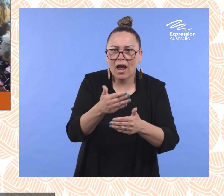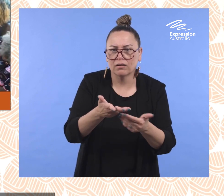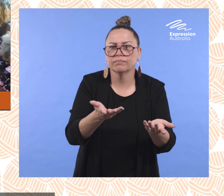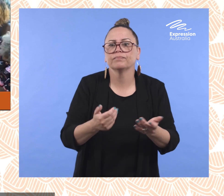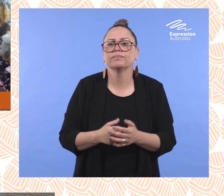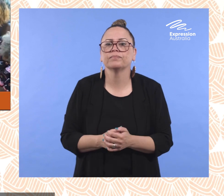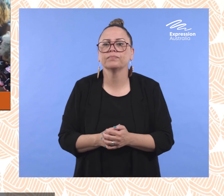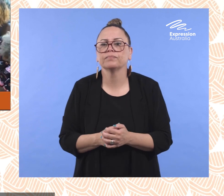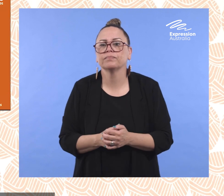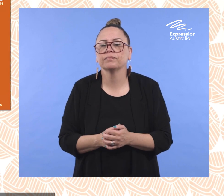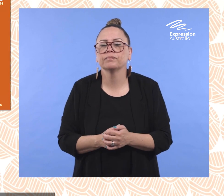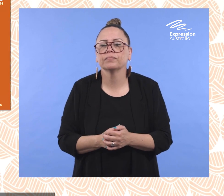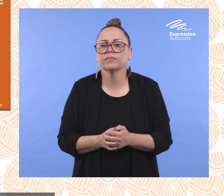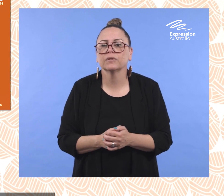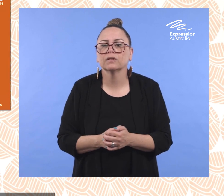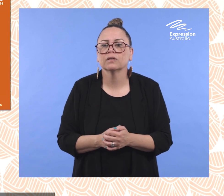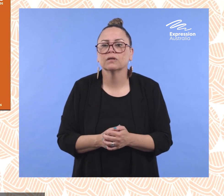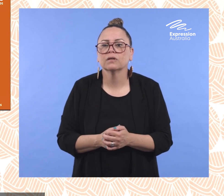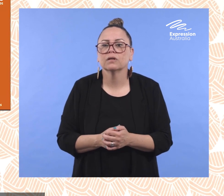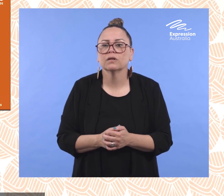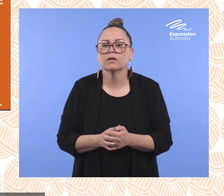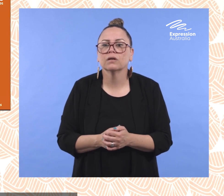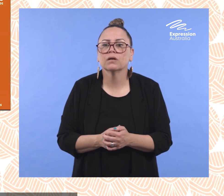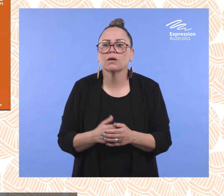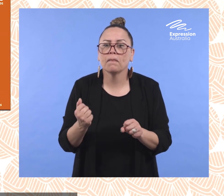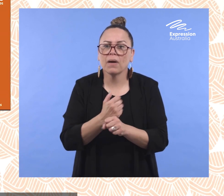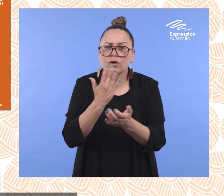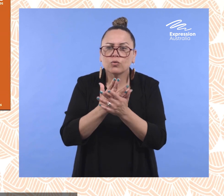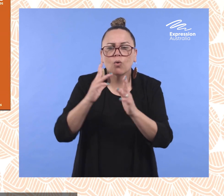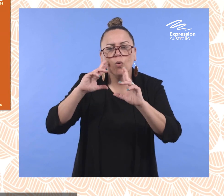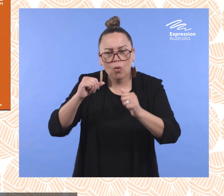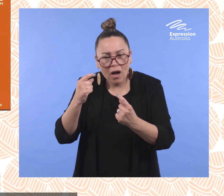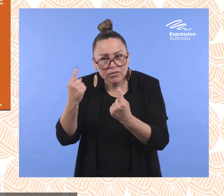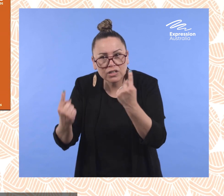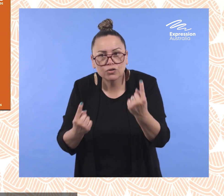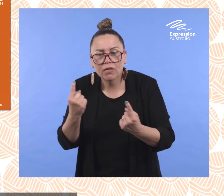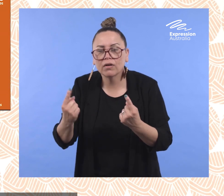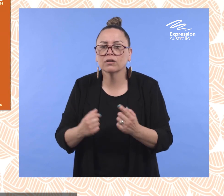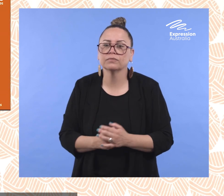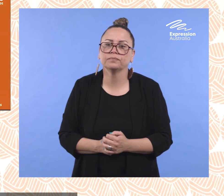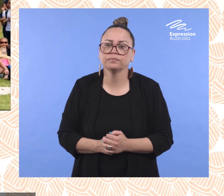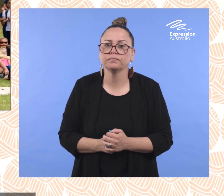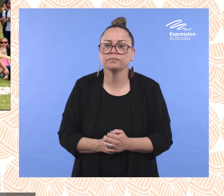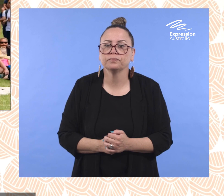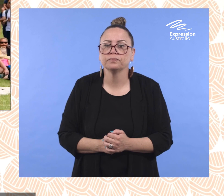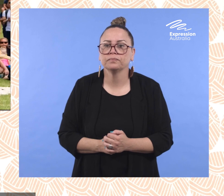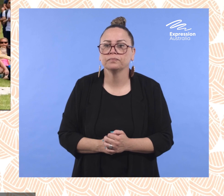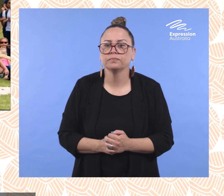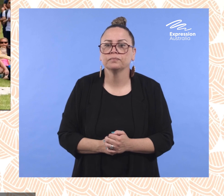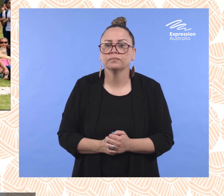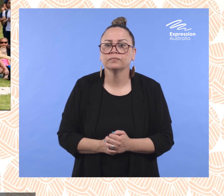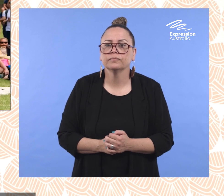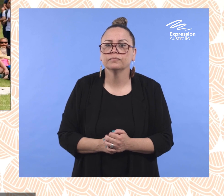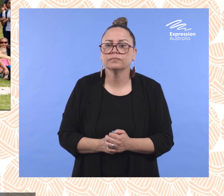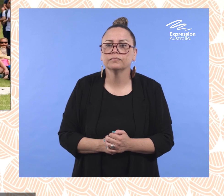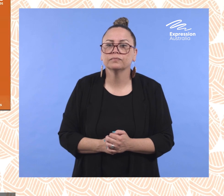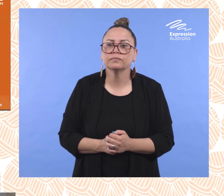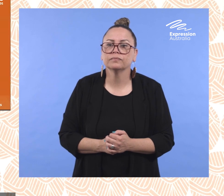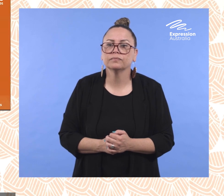And while we do that, we say take care of each other. In Yirigalwana. And Big Eso. Big